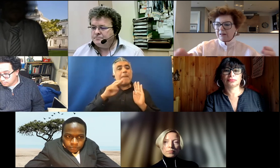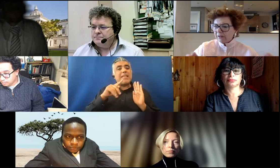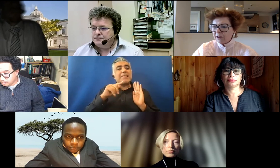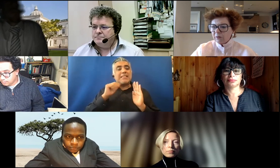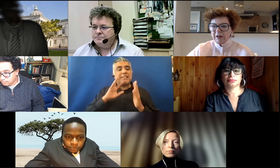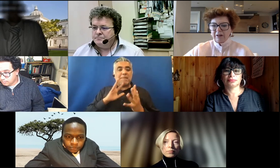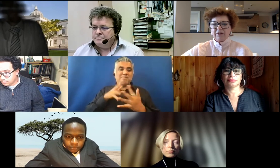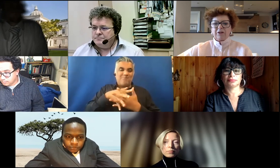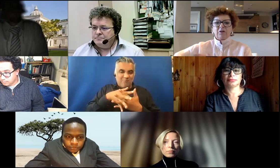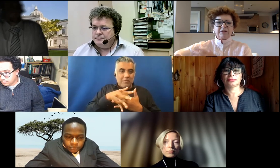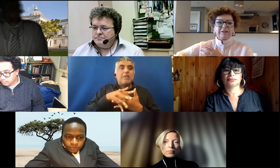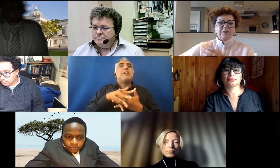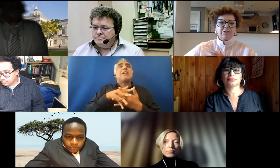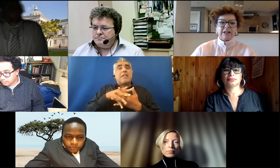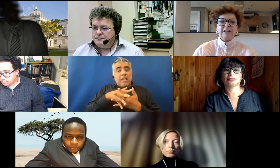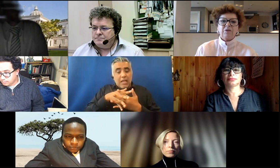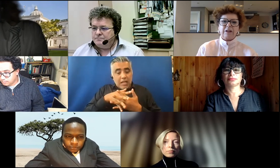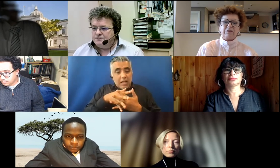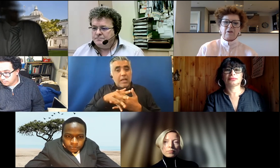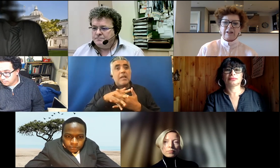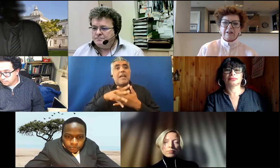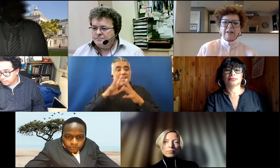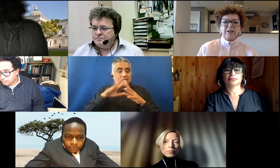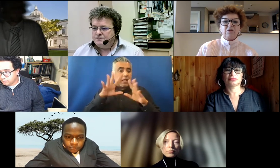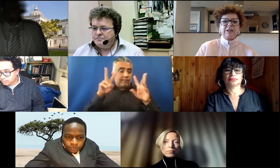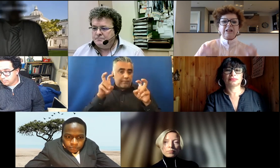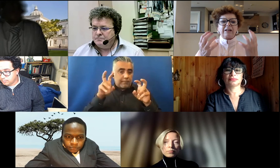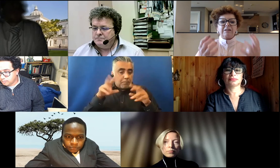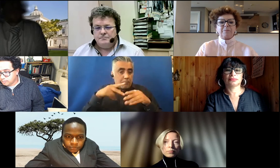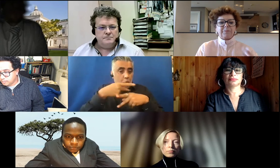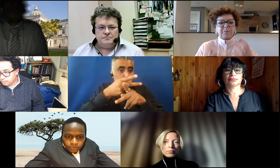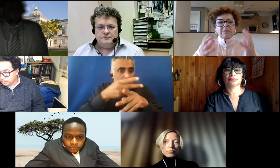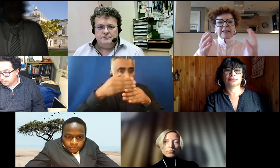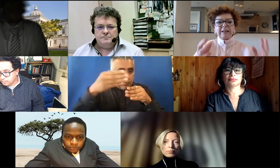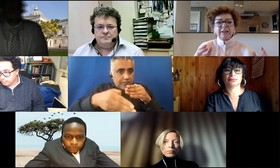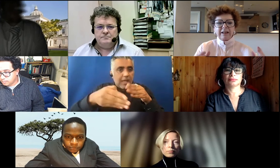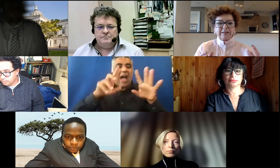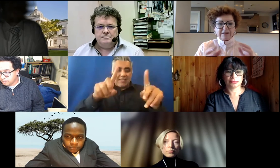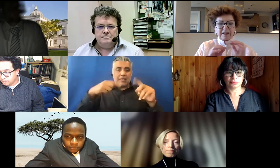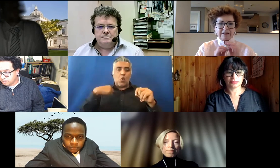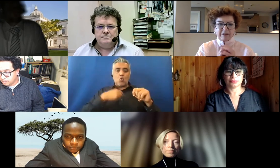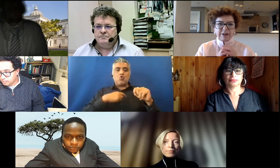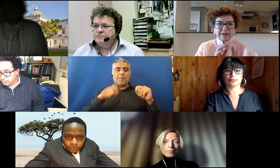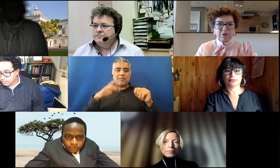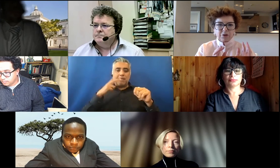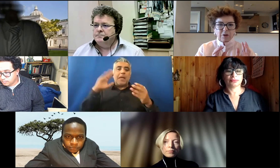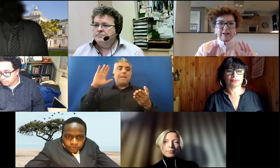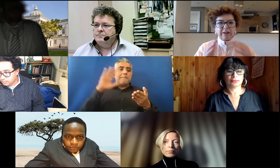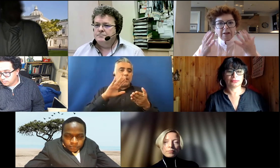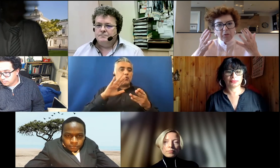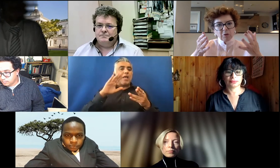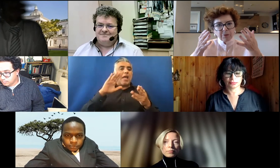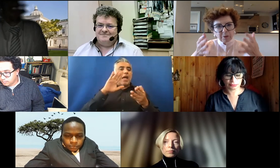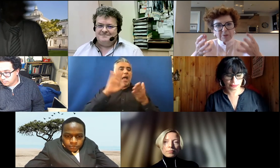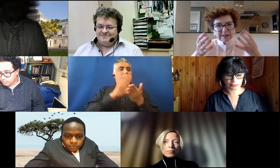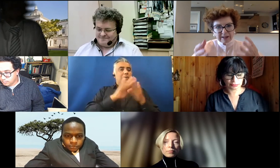in, that they're delivering, if you like. You need to get a little less academically neutral and a